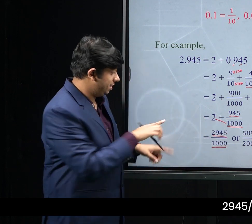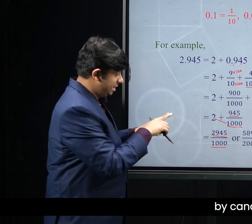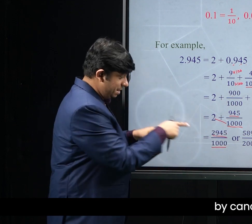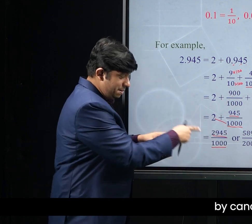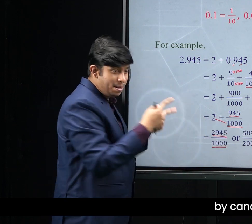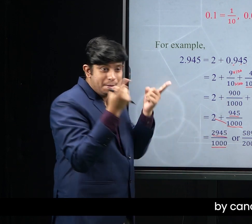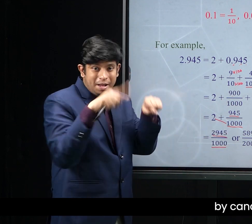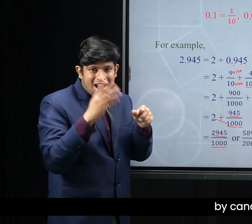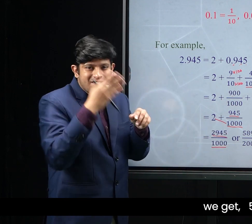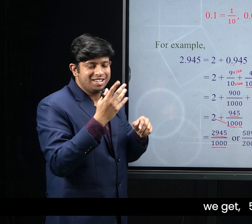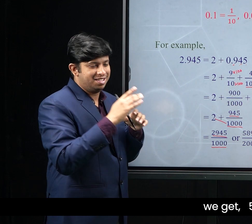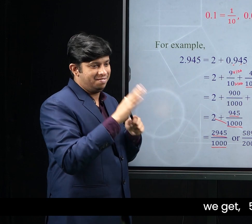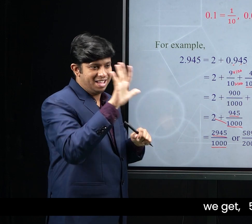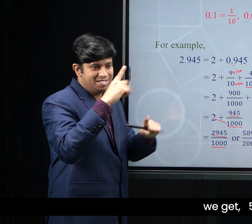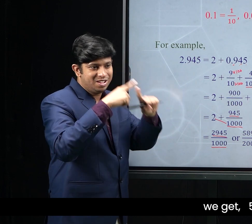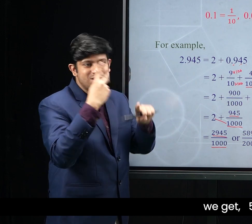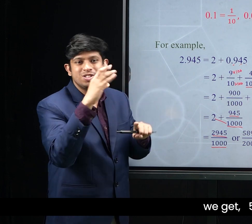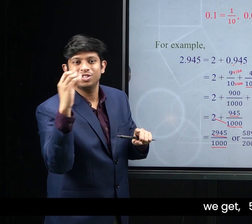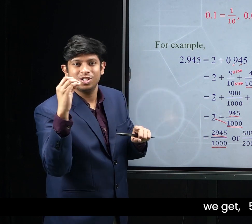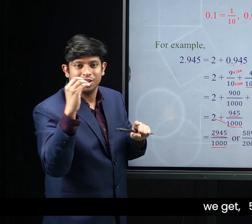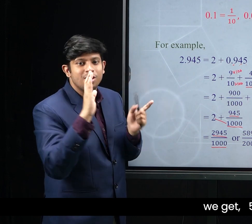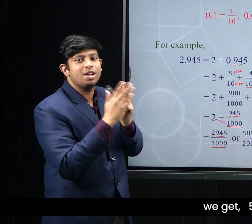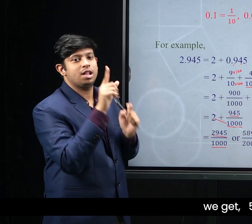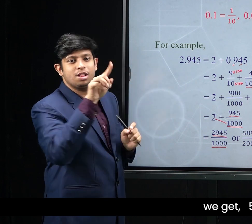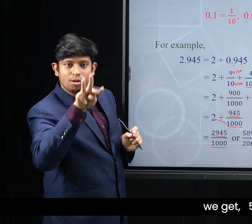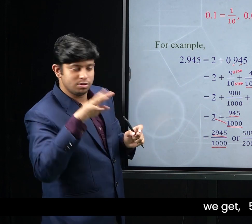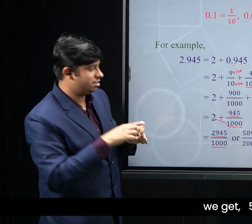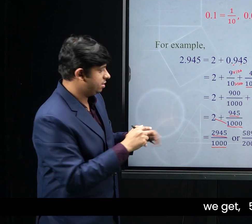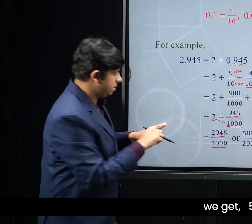By cancelling, we get 589 by 200.